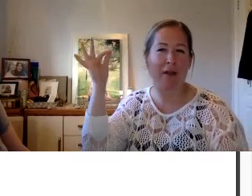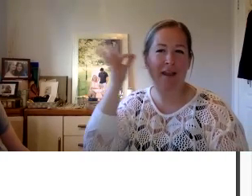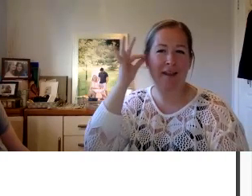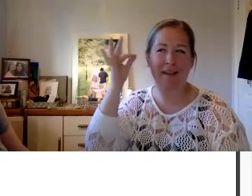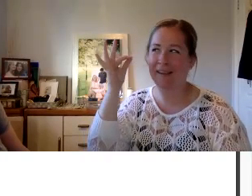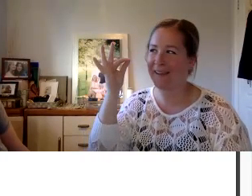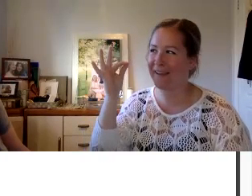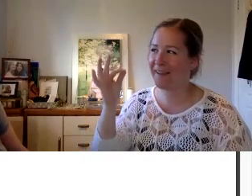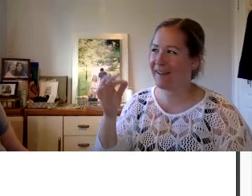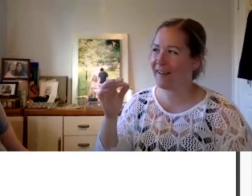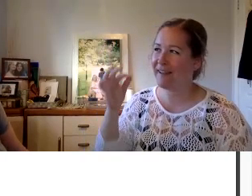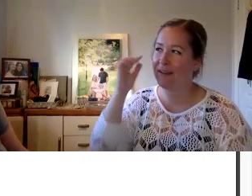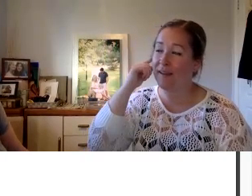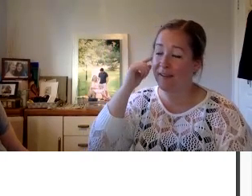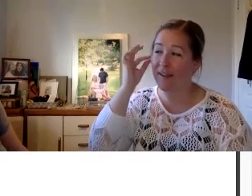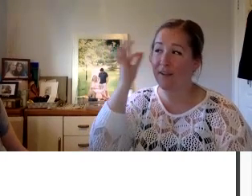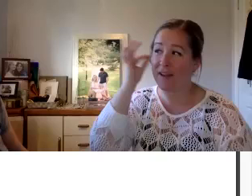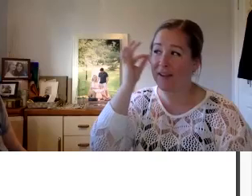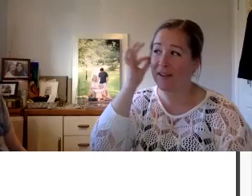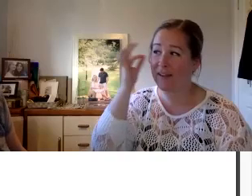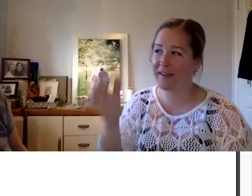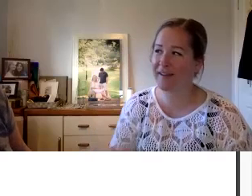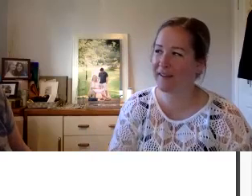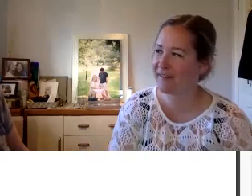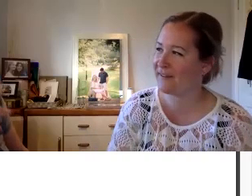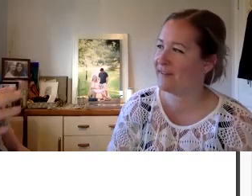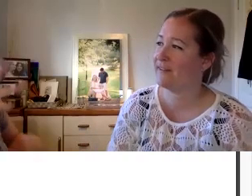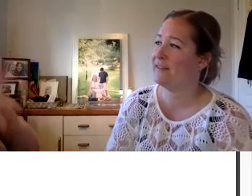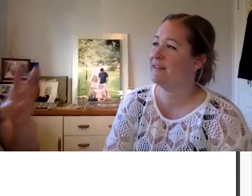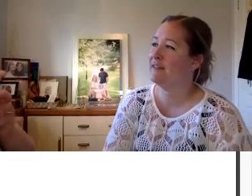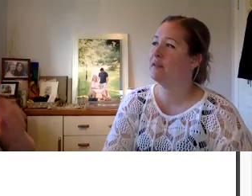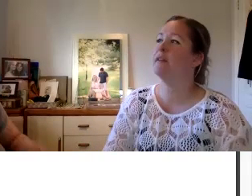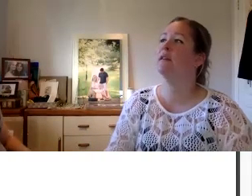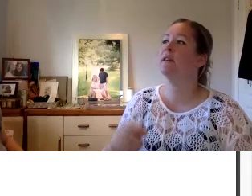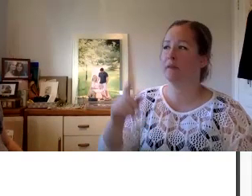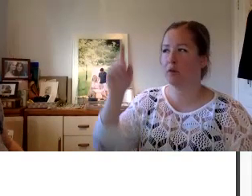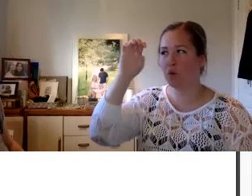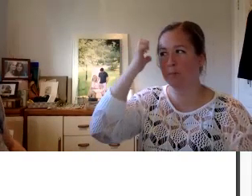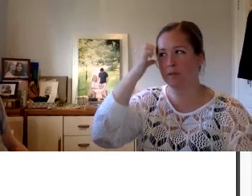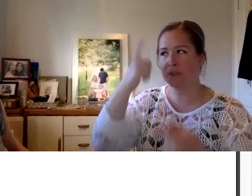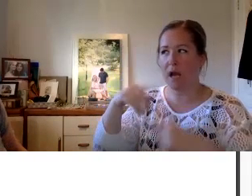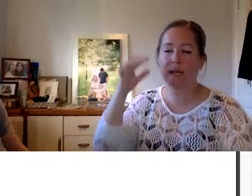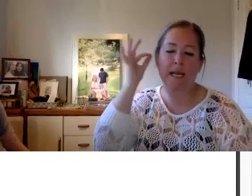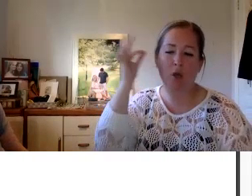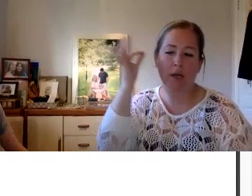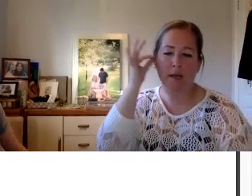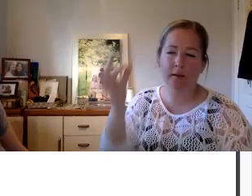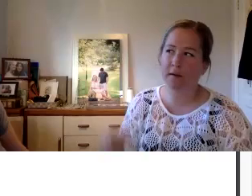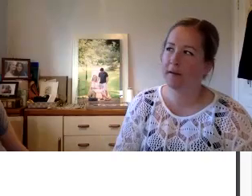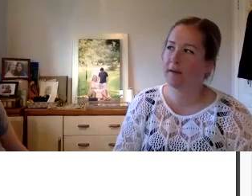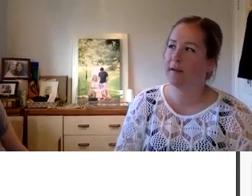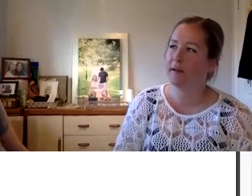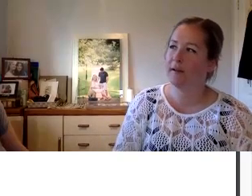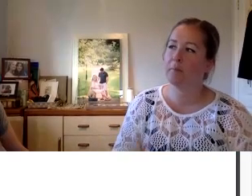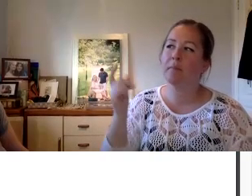In other places, hearing. Sorry, my apologies, interpreter apologies. And around the world, hearing is like pointed to the ear.